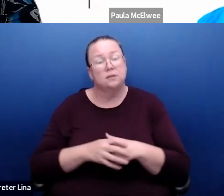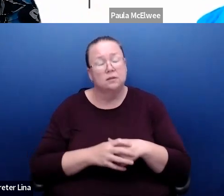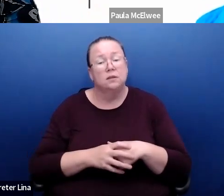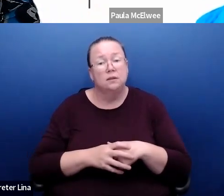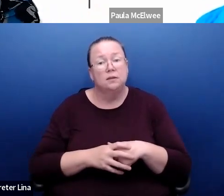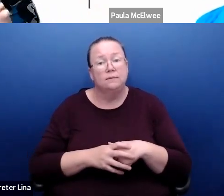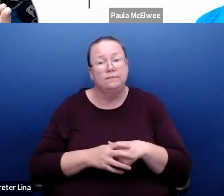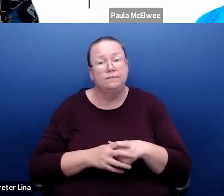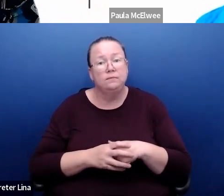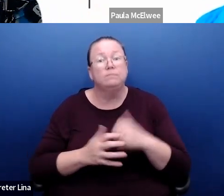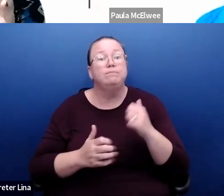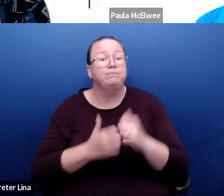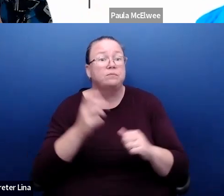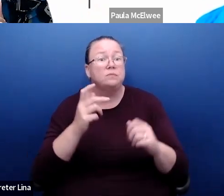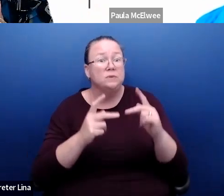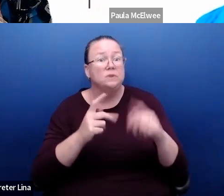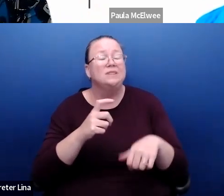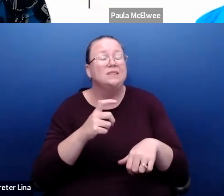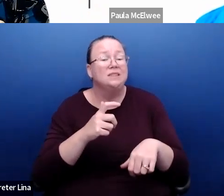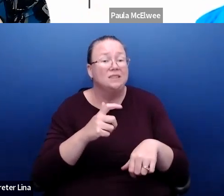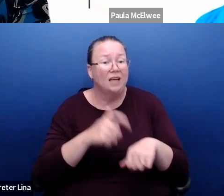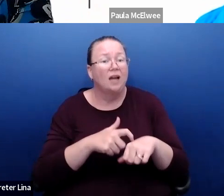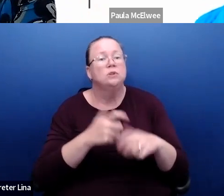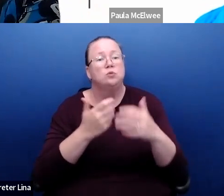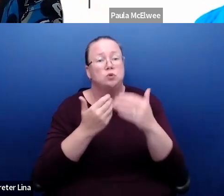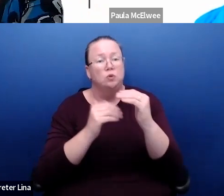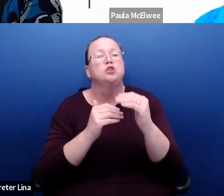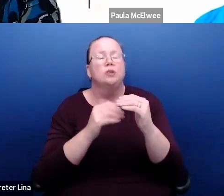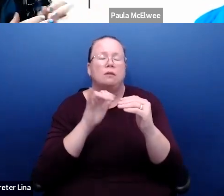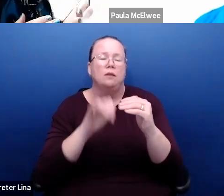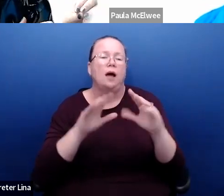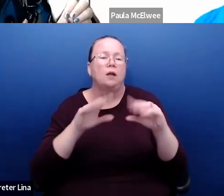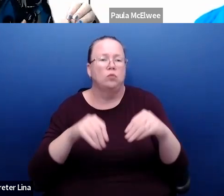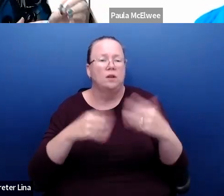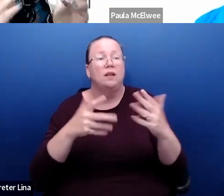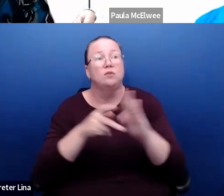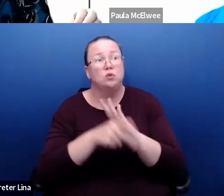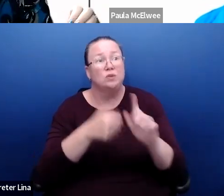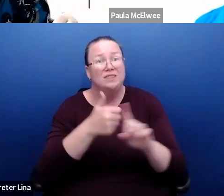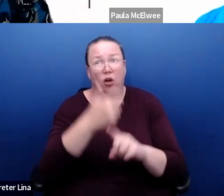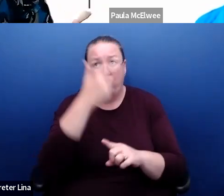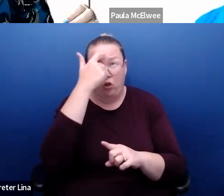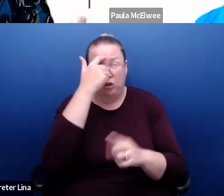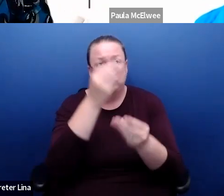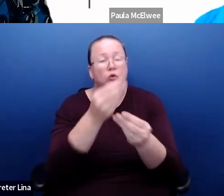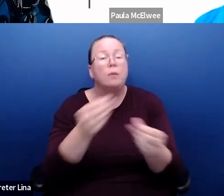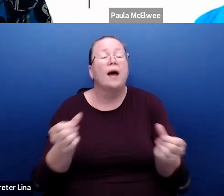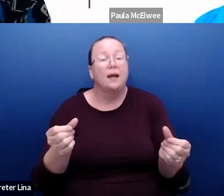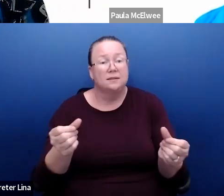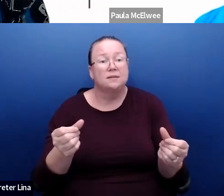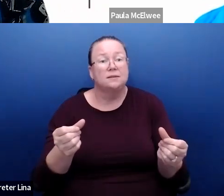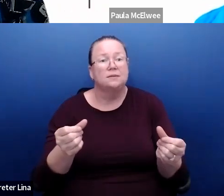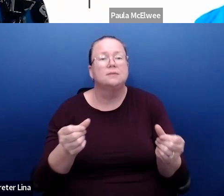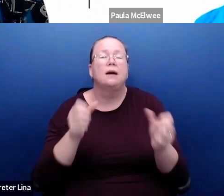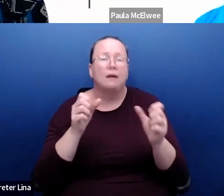Because for most people, time and means restriction is going to allow the suicidal thinking to pass so they can start